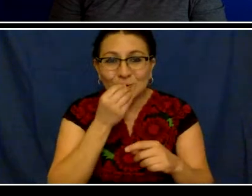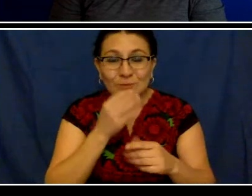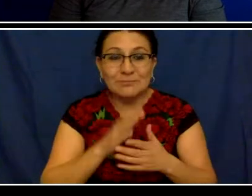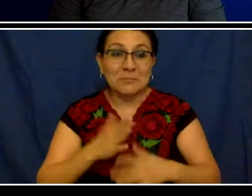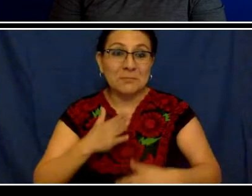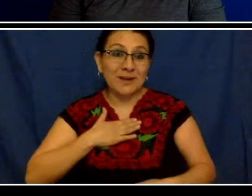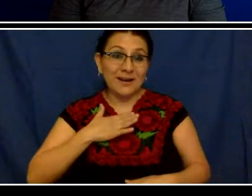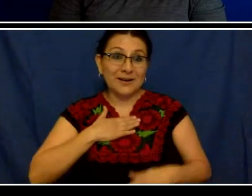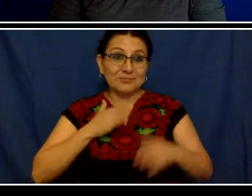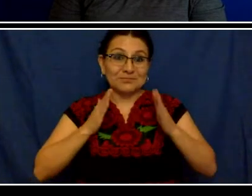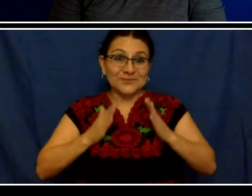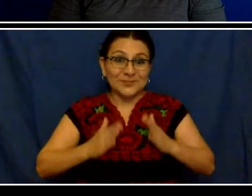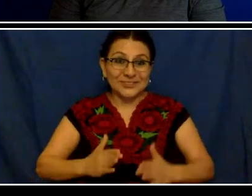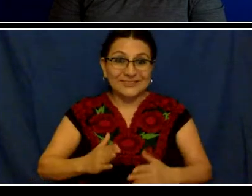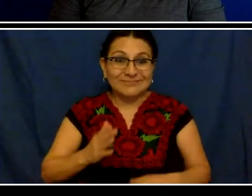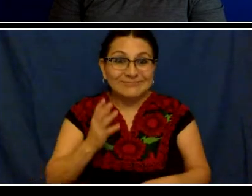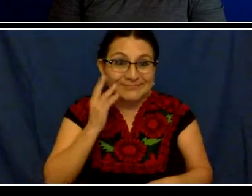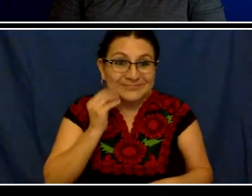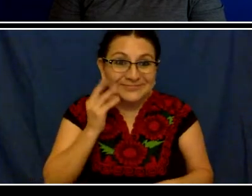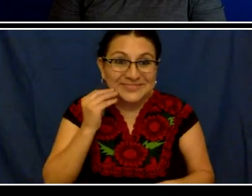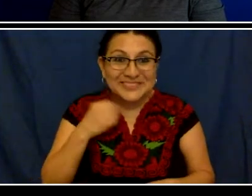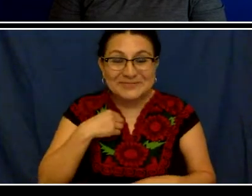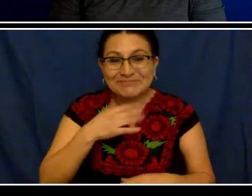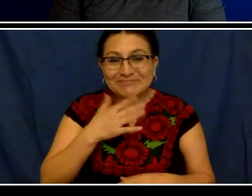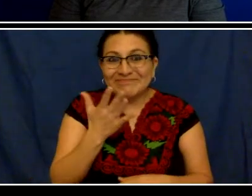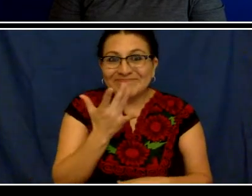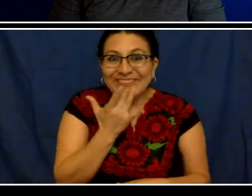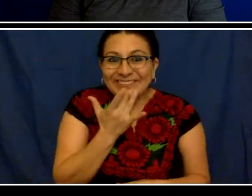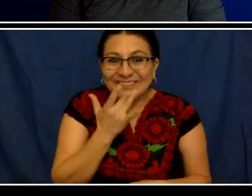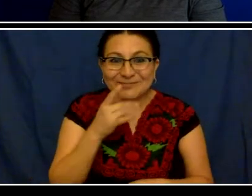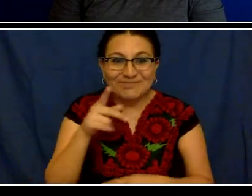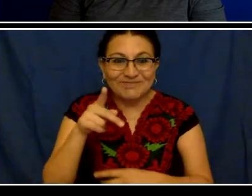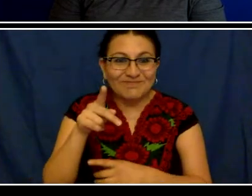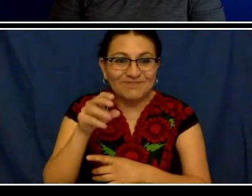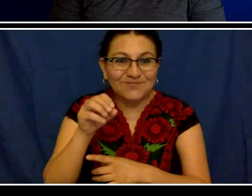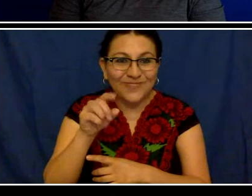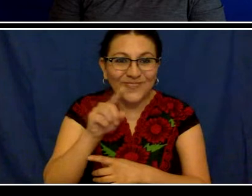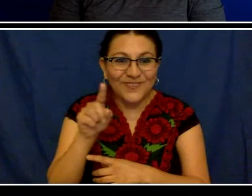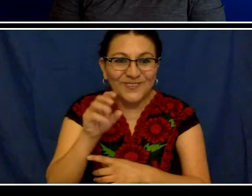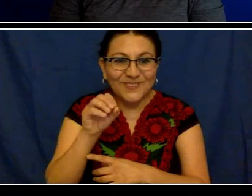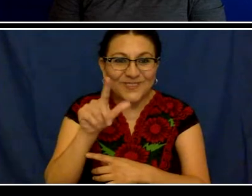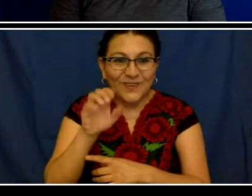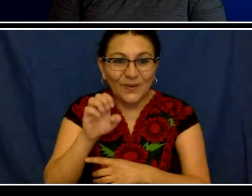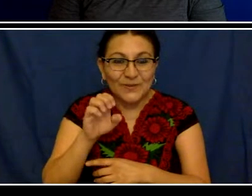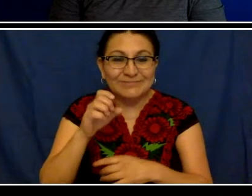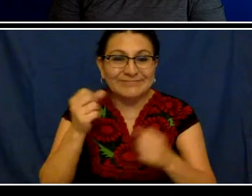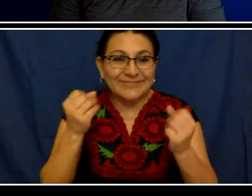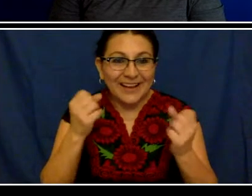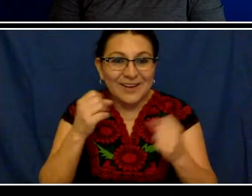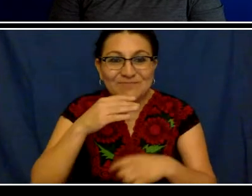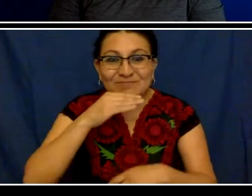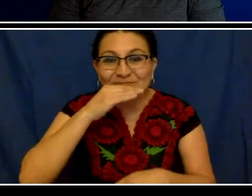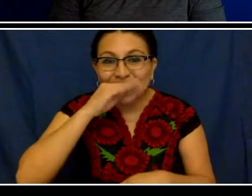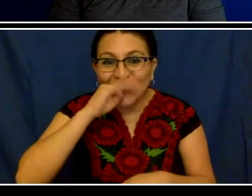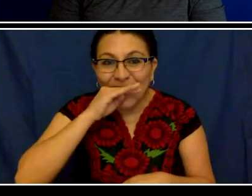throughout the regions. Every region, every area would have their own food. My personal favorite